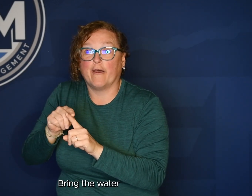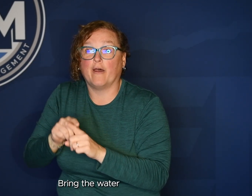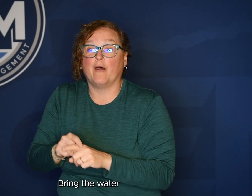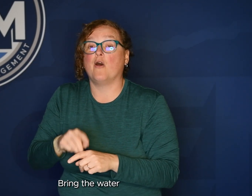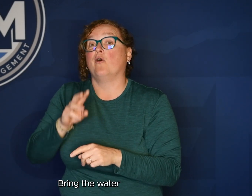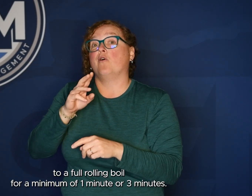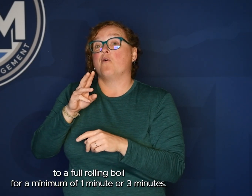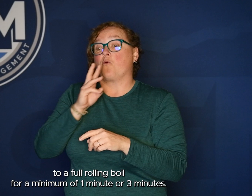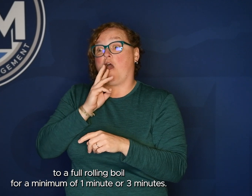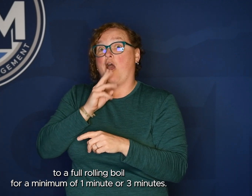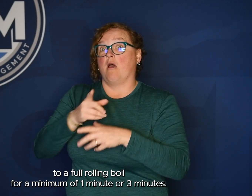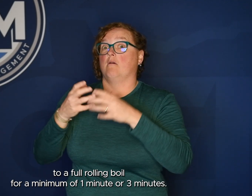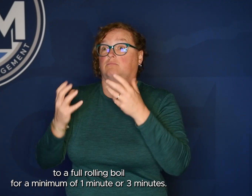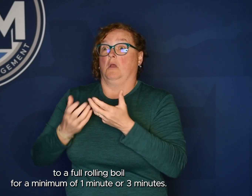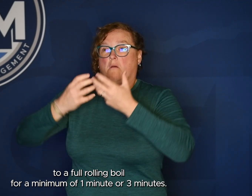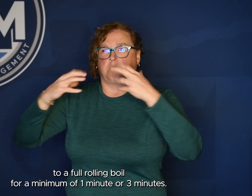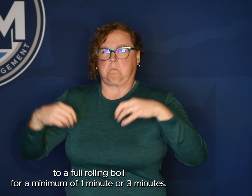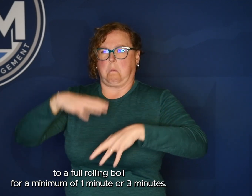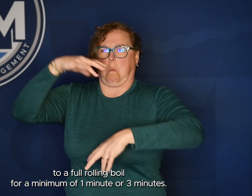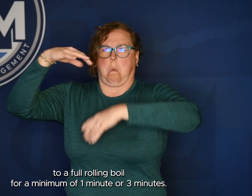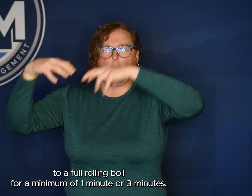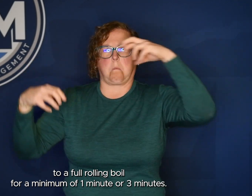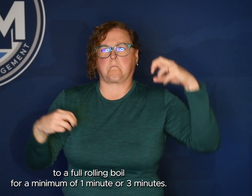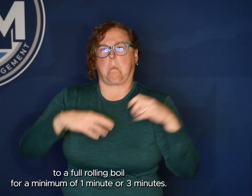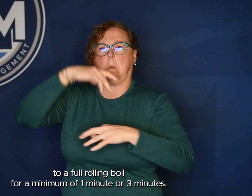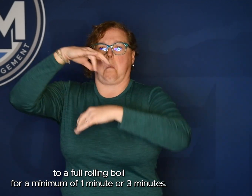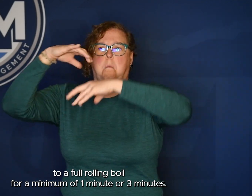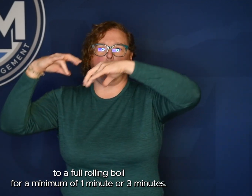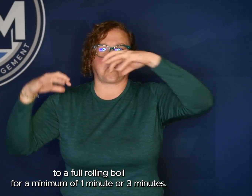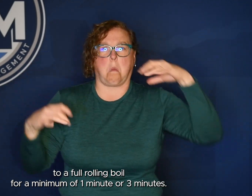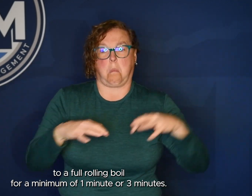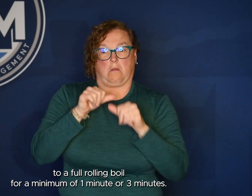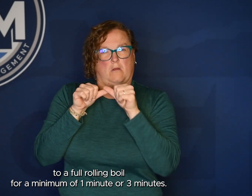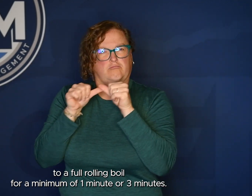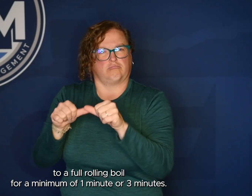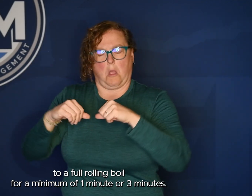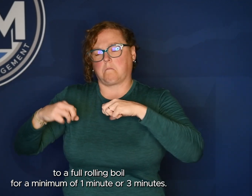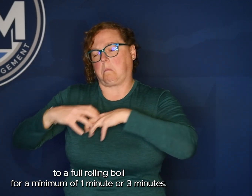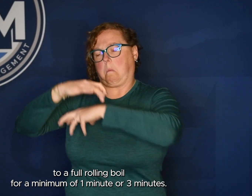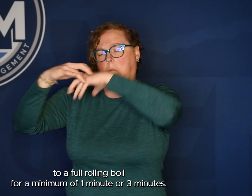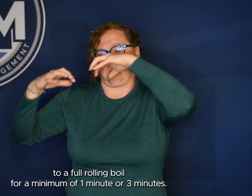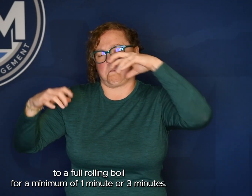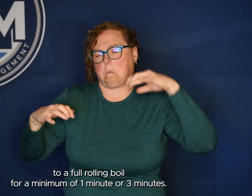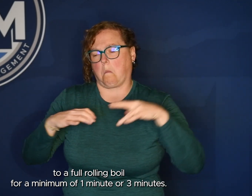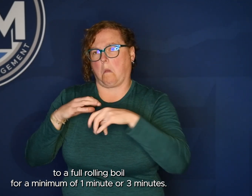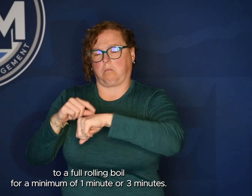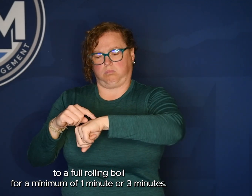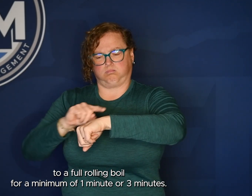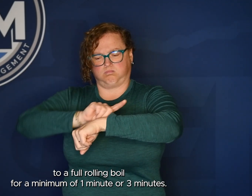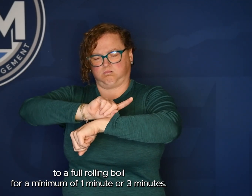Bring the water to a full rolling boil for a minimum of 1 minute or 3 minutes